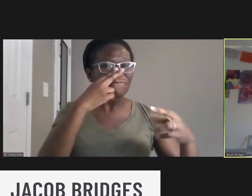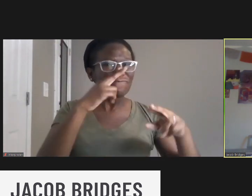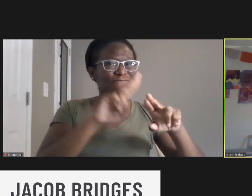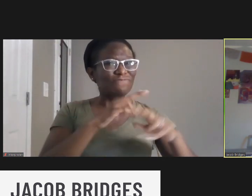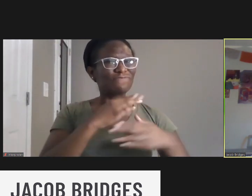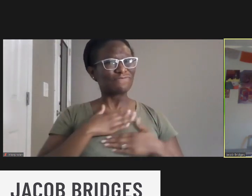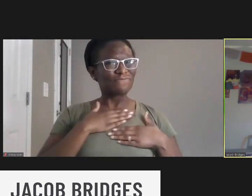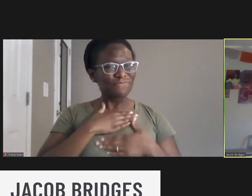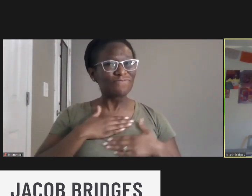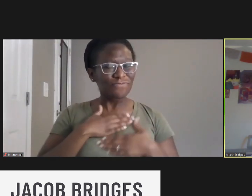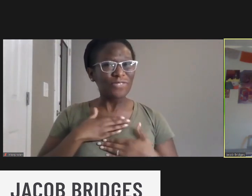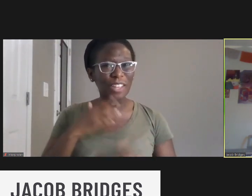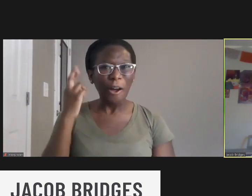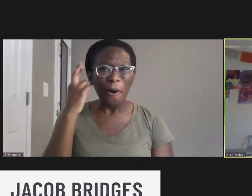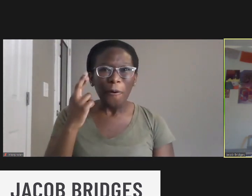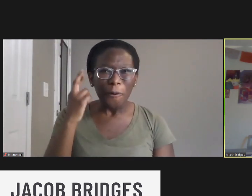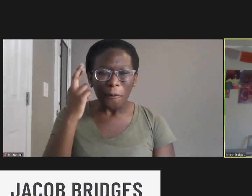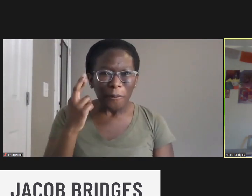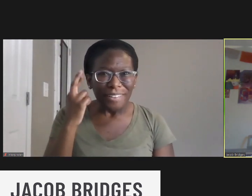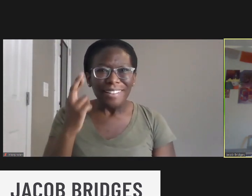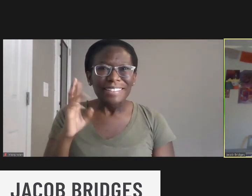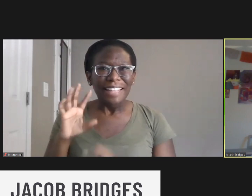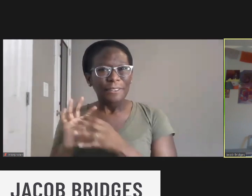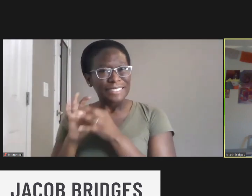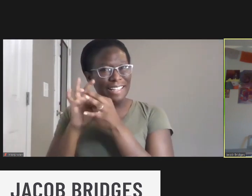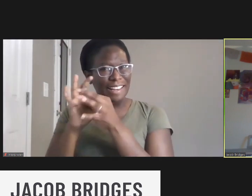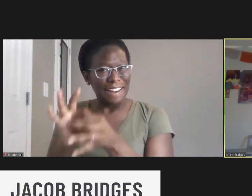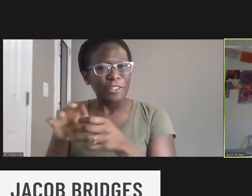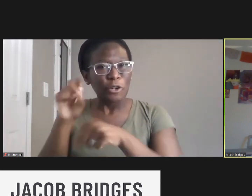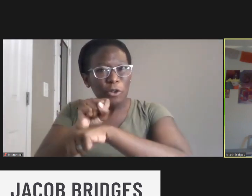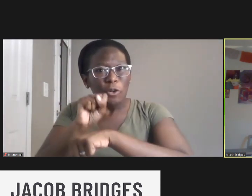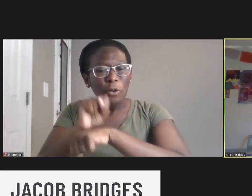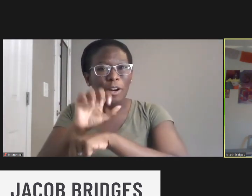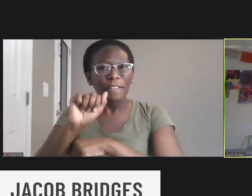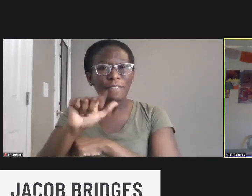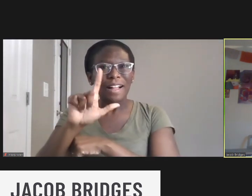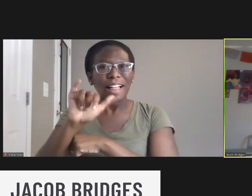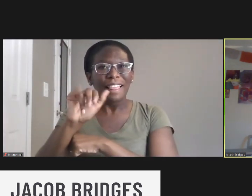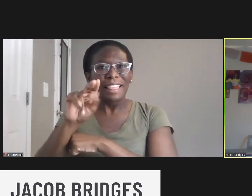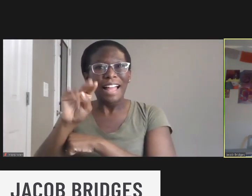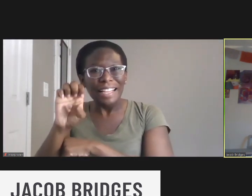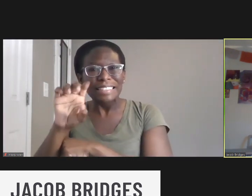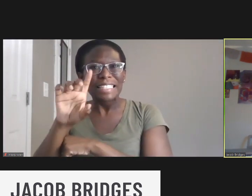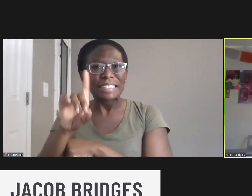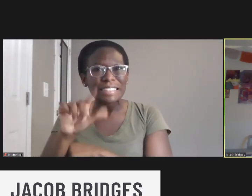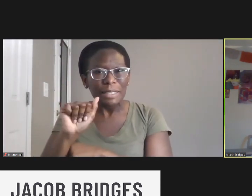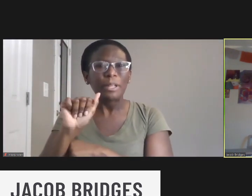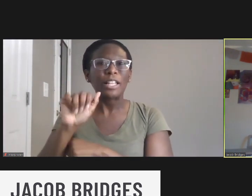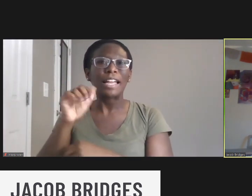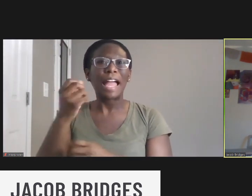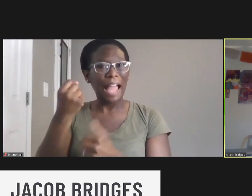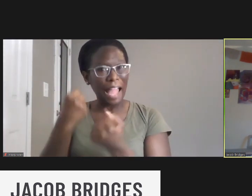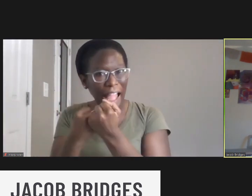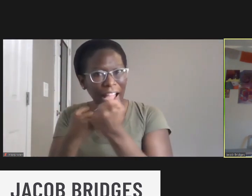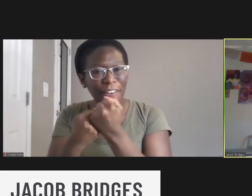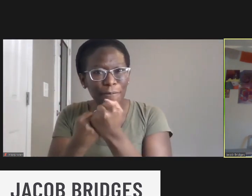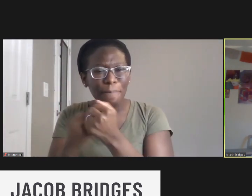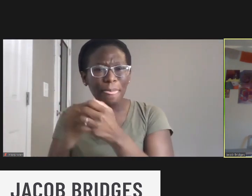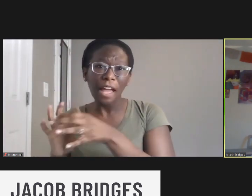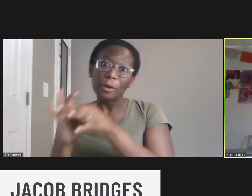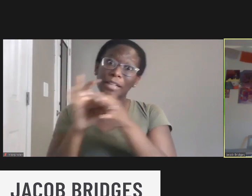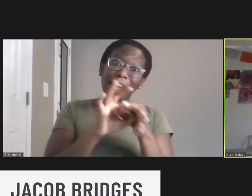of Alliance of Disability Advocates. And I was connected to the Americans with Disabilities Act